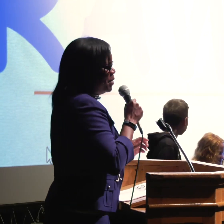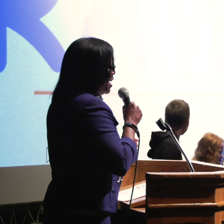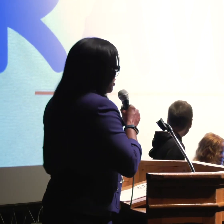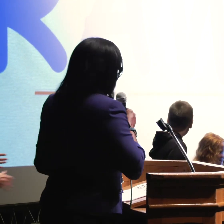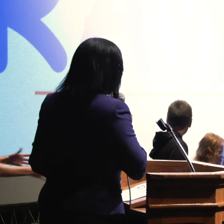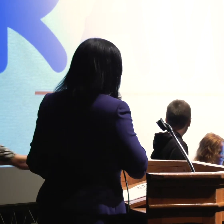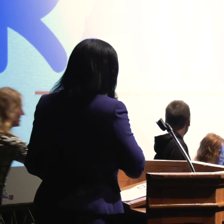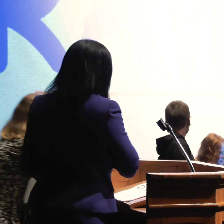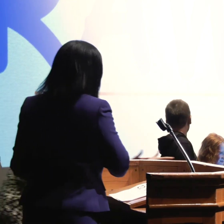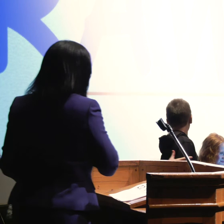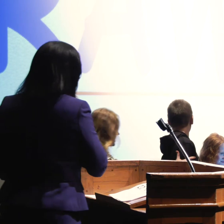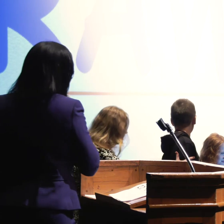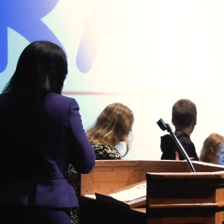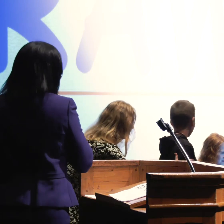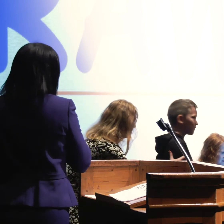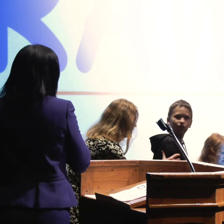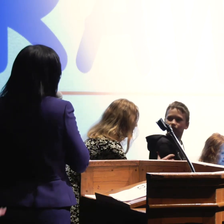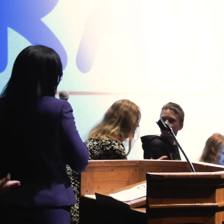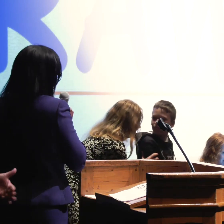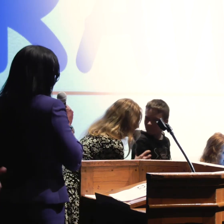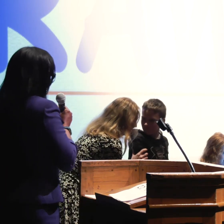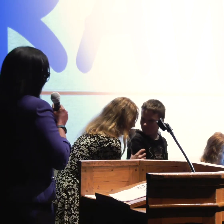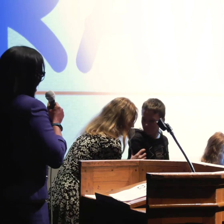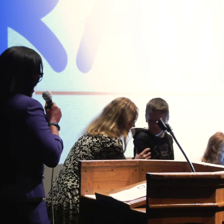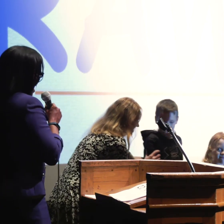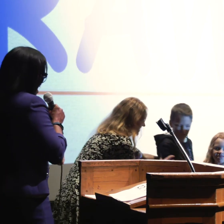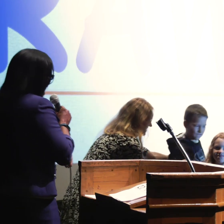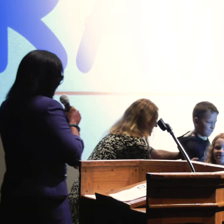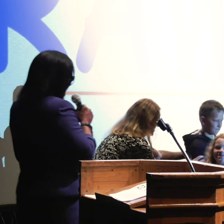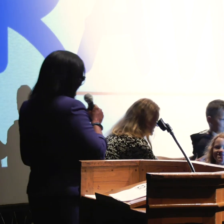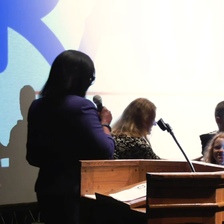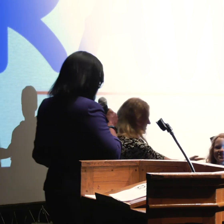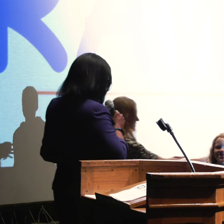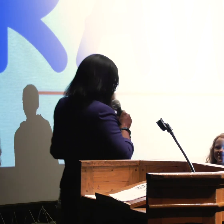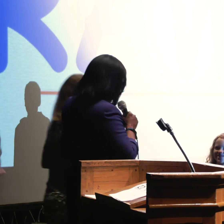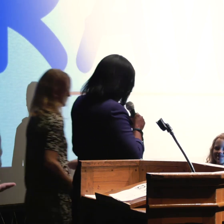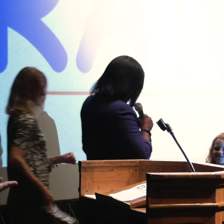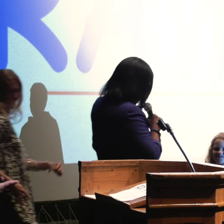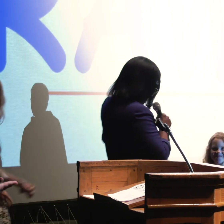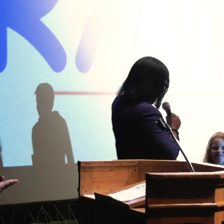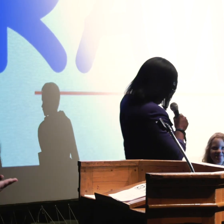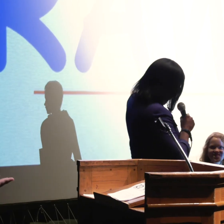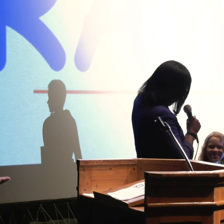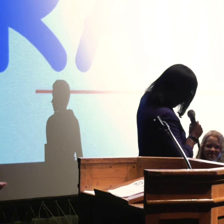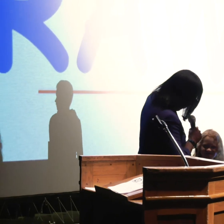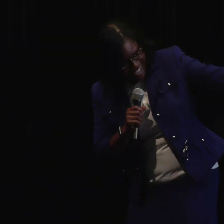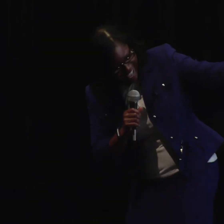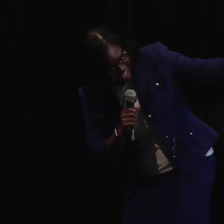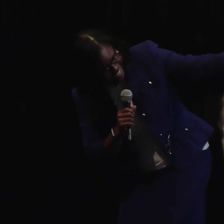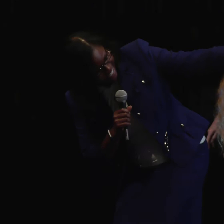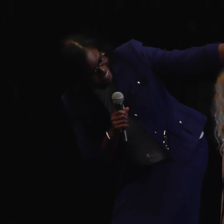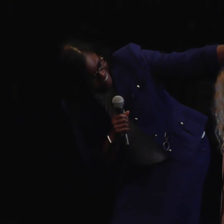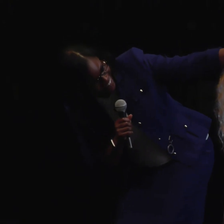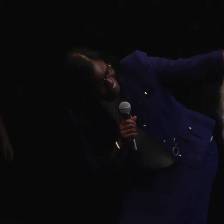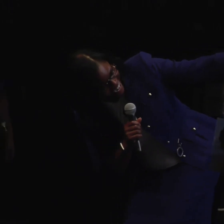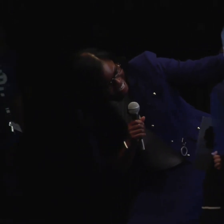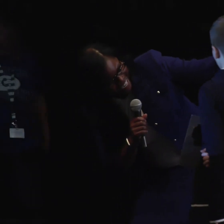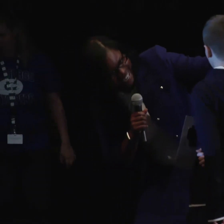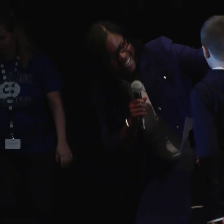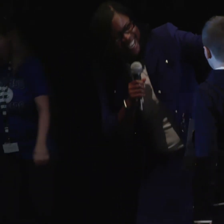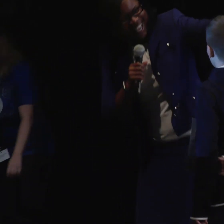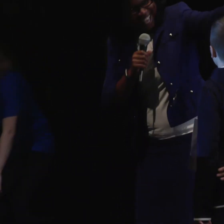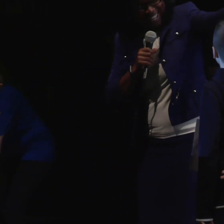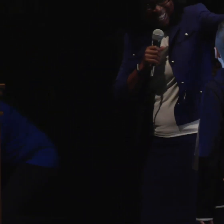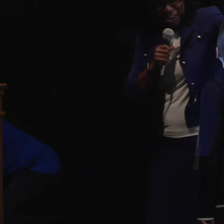So let me introduce you to Ready and Willing. Hello,